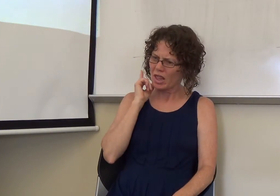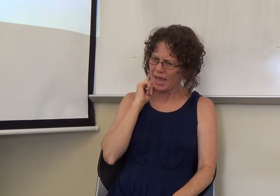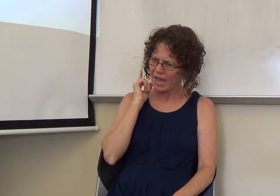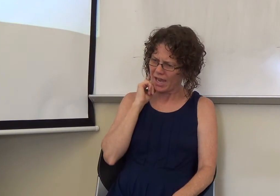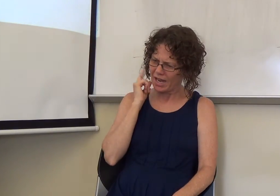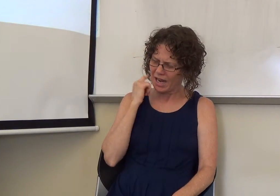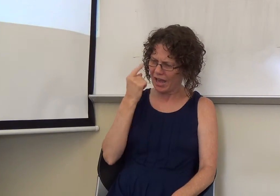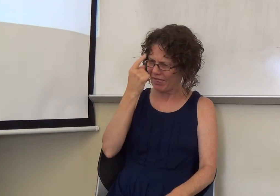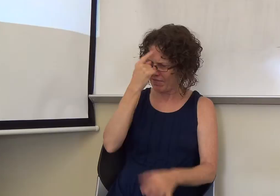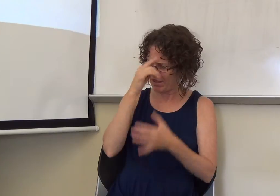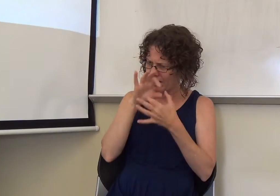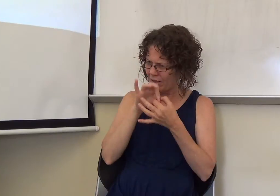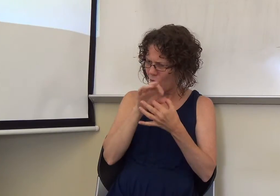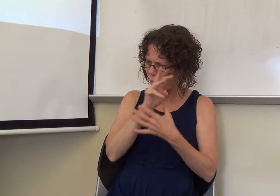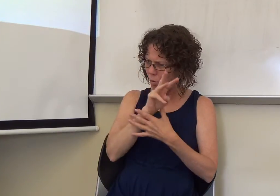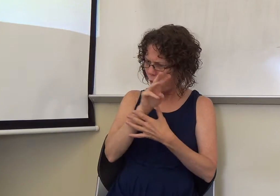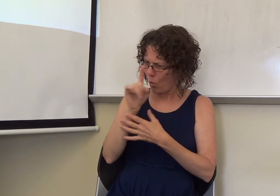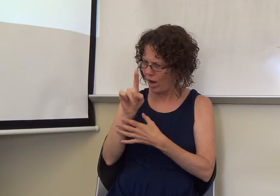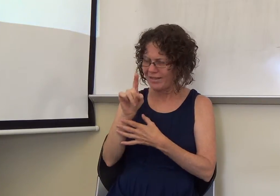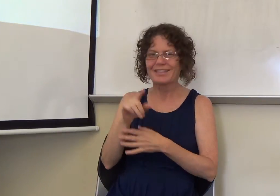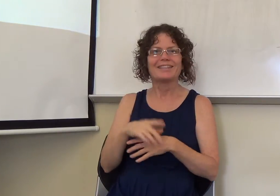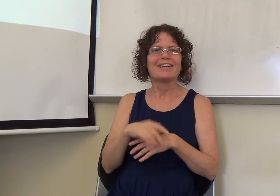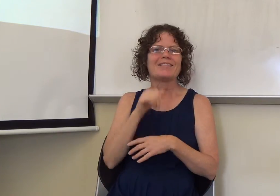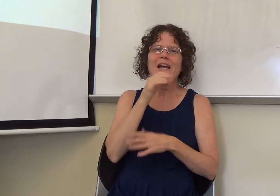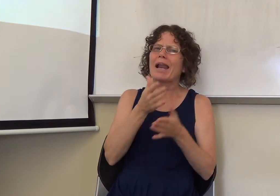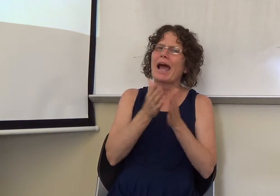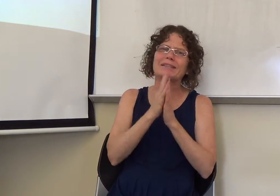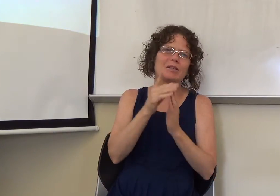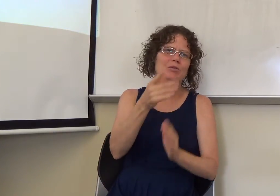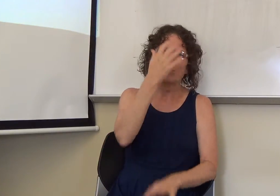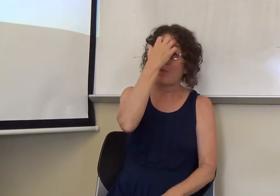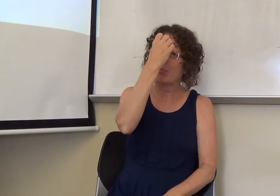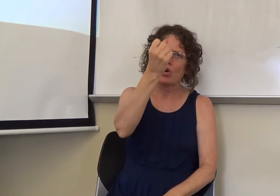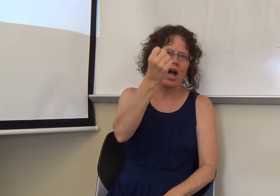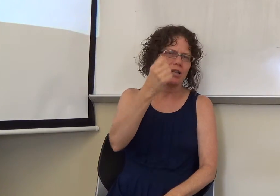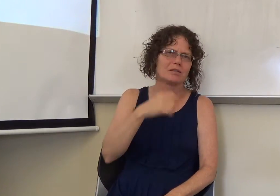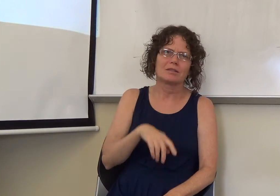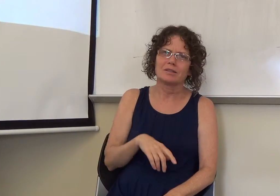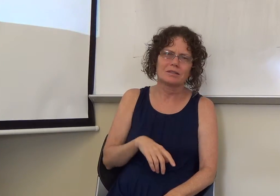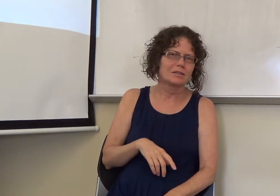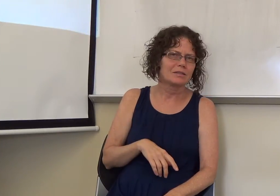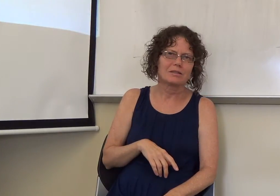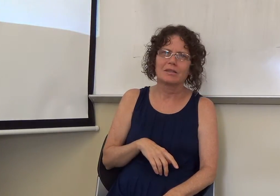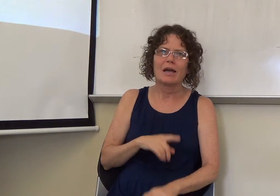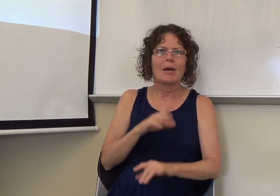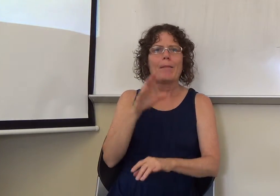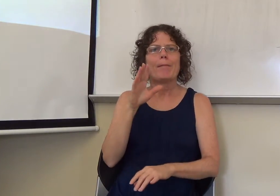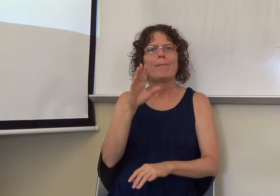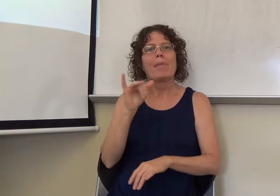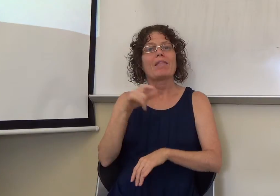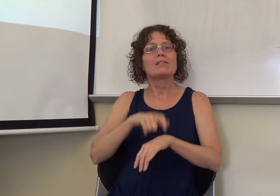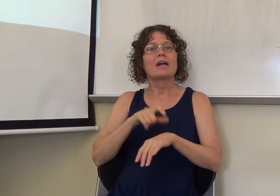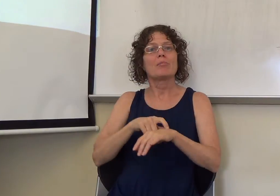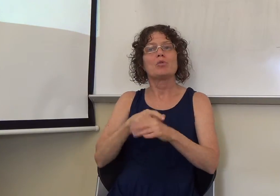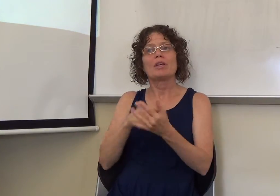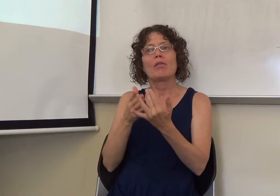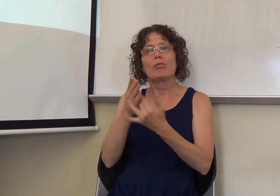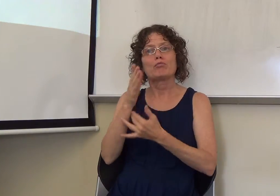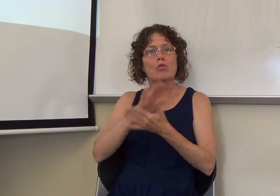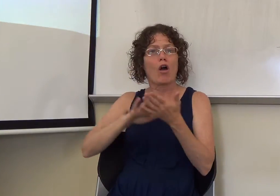with World War I. Okay, I'm not asking you to memorize it, but by the time you get through college, you are going